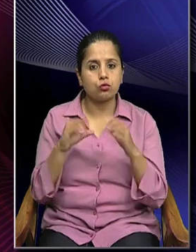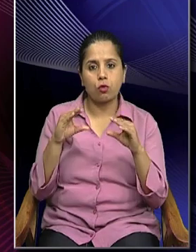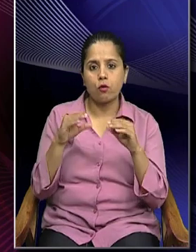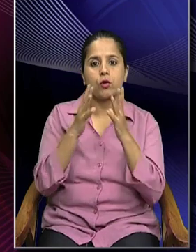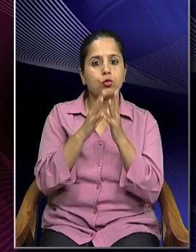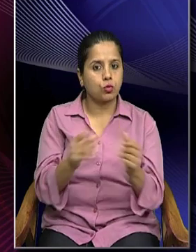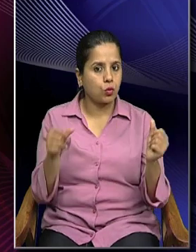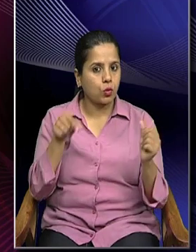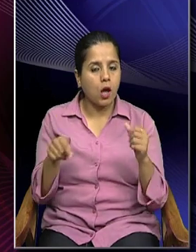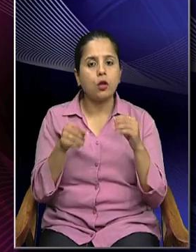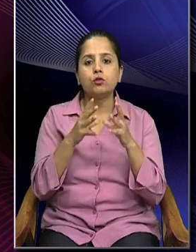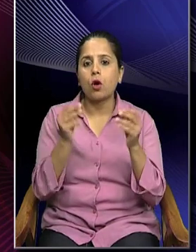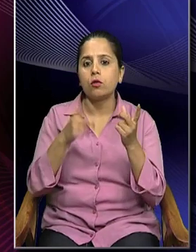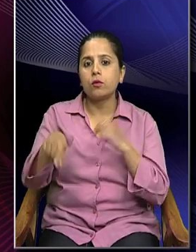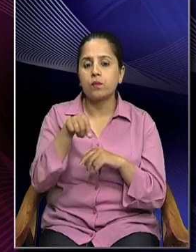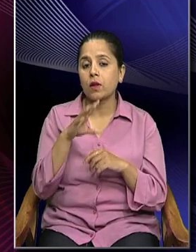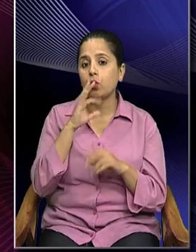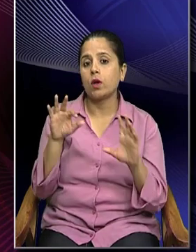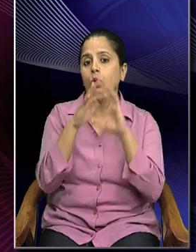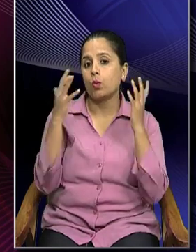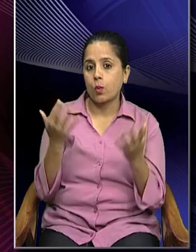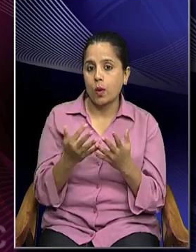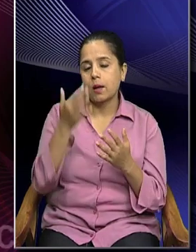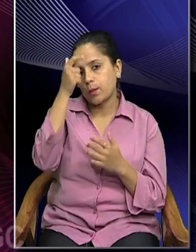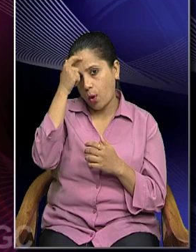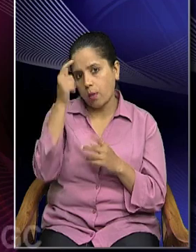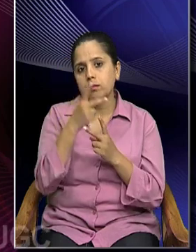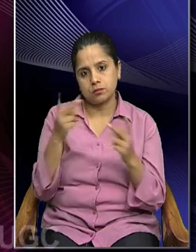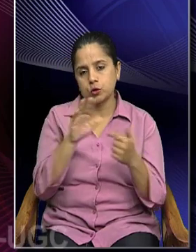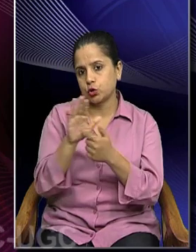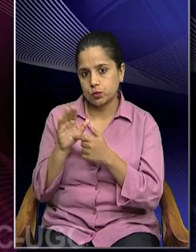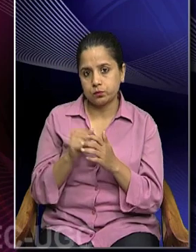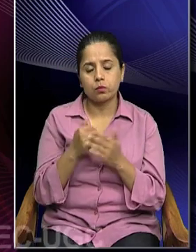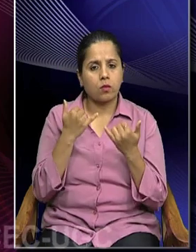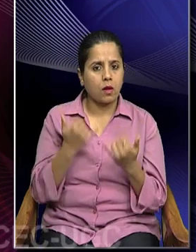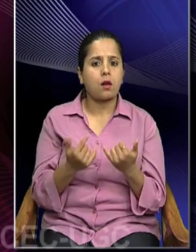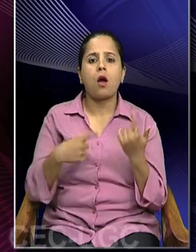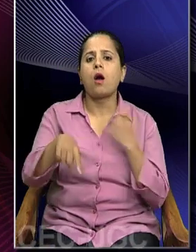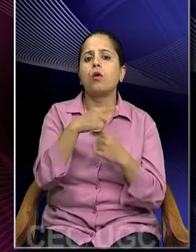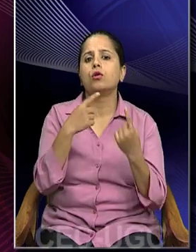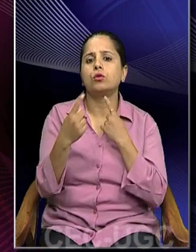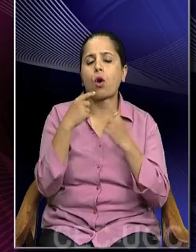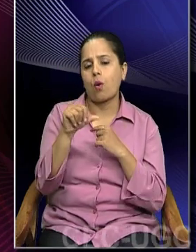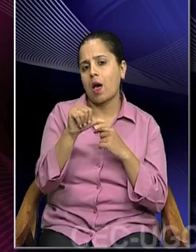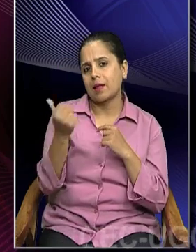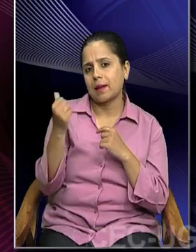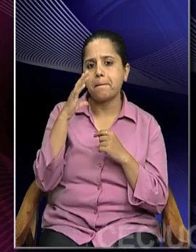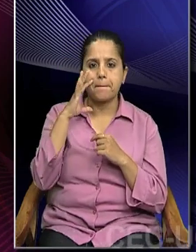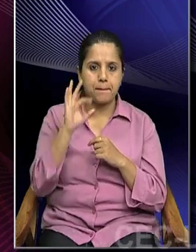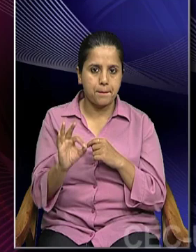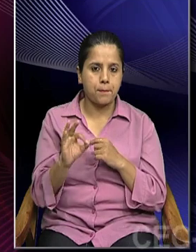solution addressing a real world problem. Now we come to another